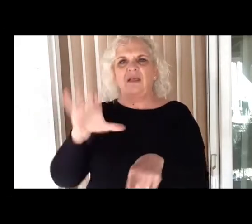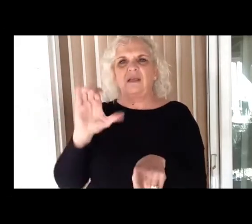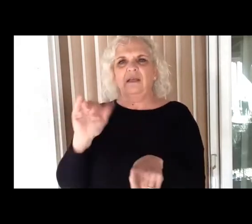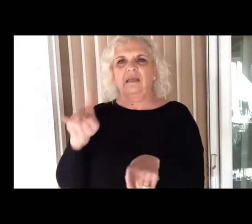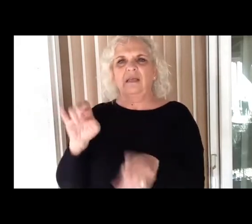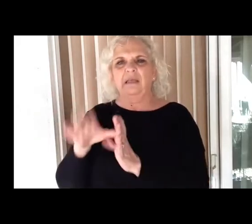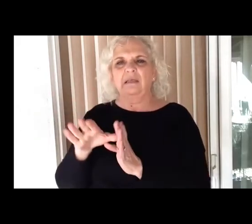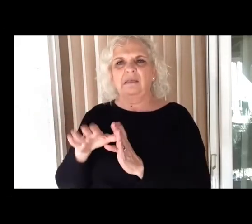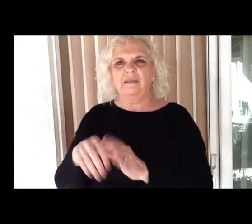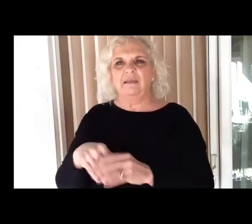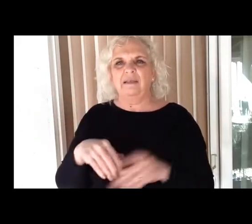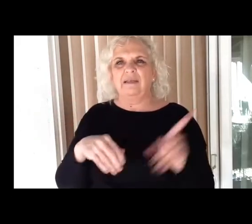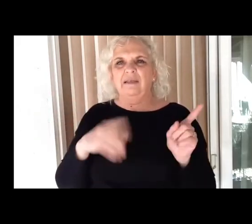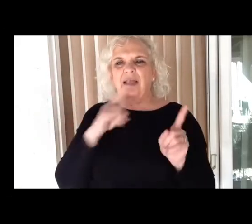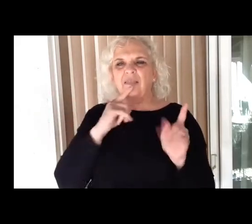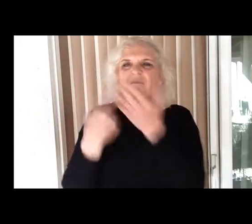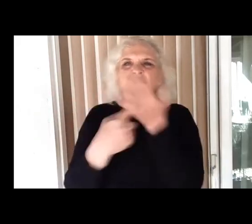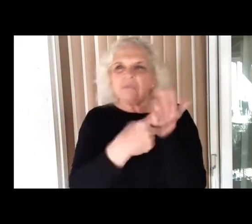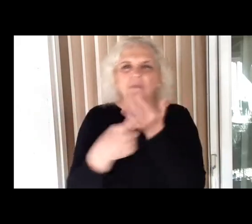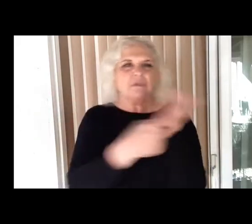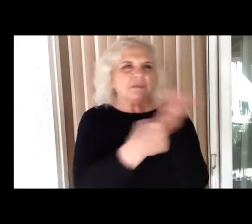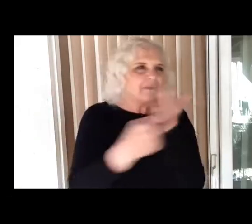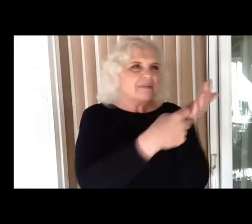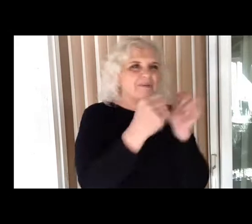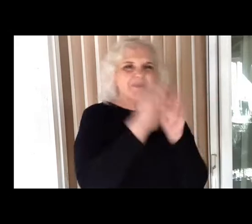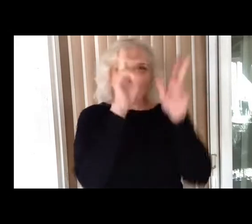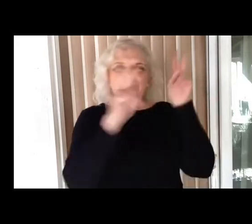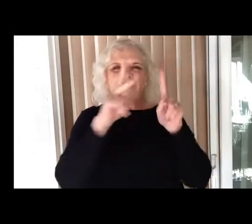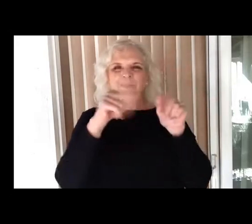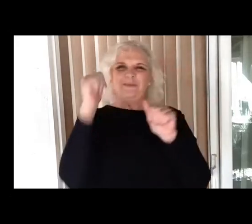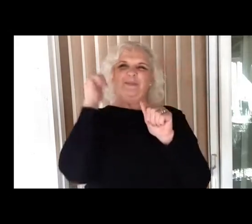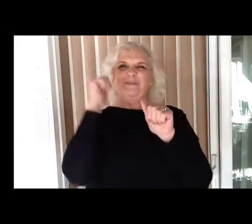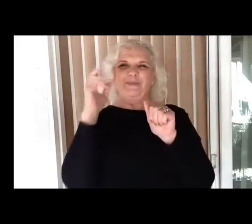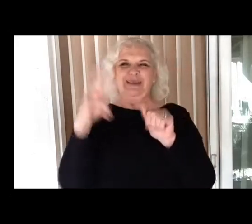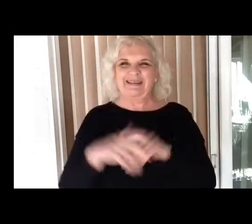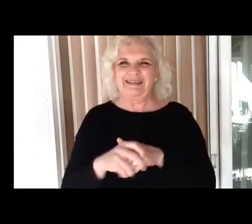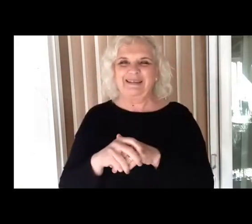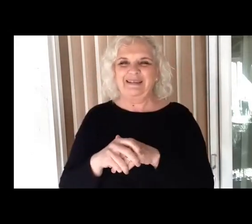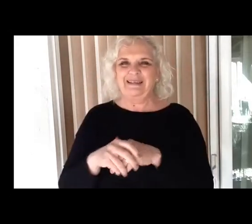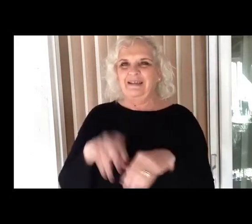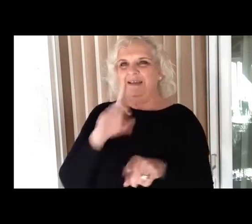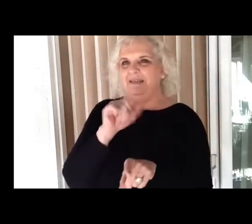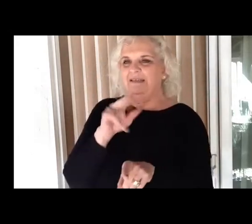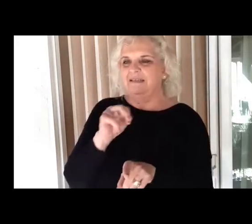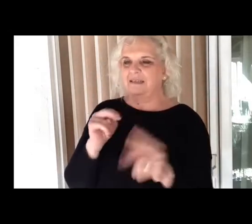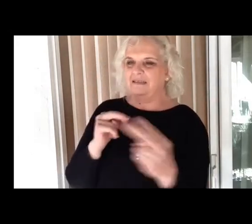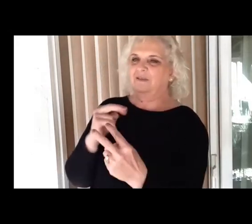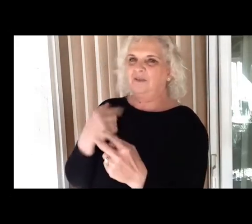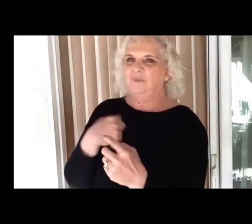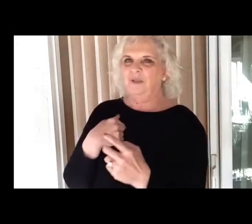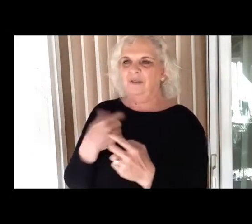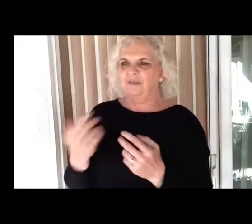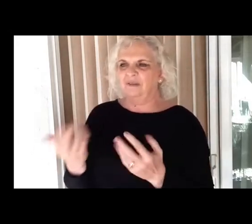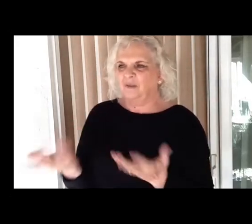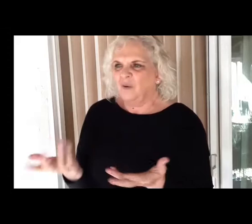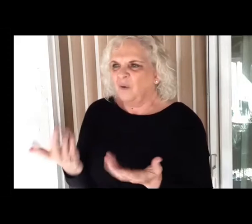the people, and they had a big discussion, and Danny is kind of, giving me the sign, what's going